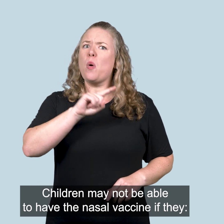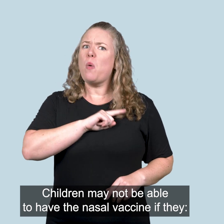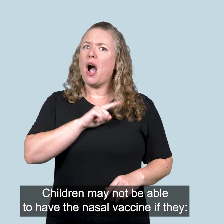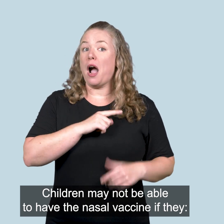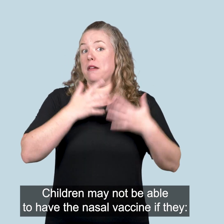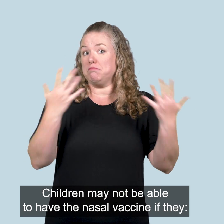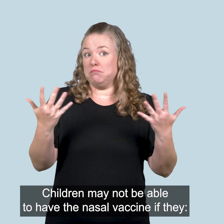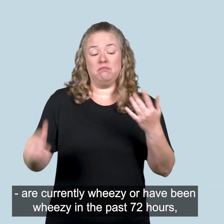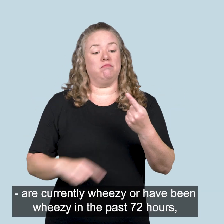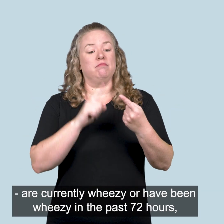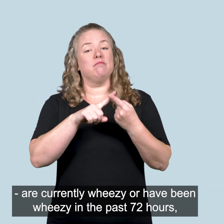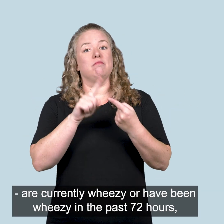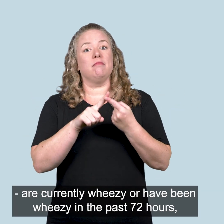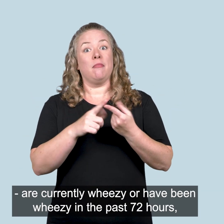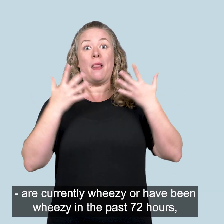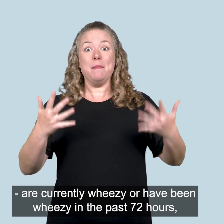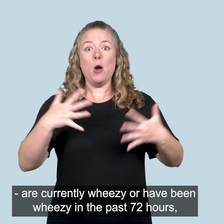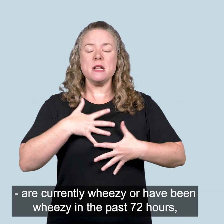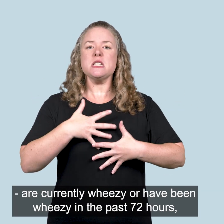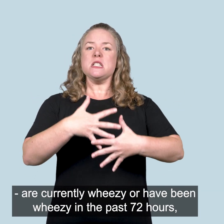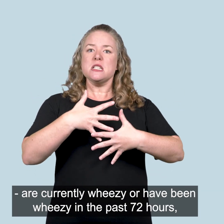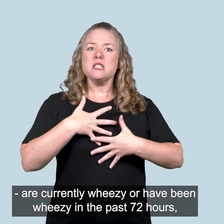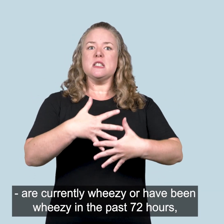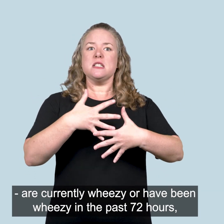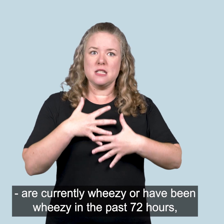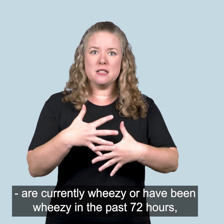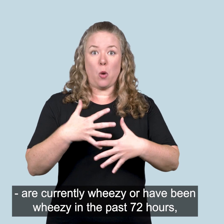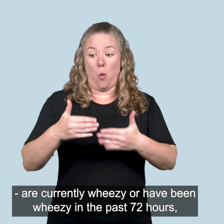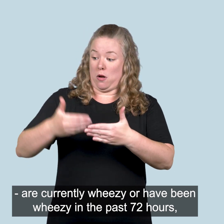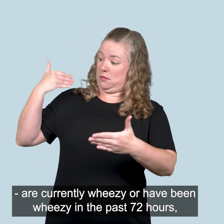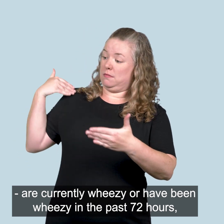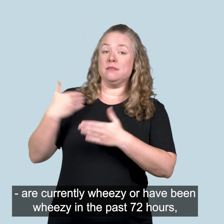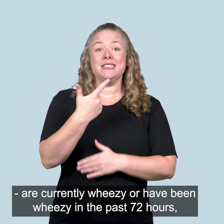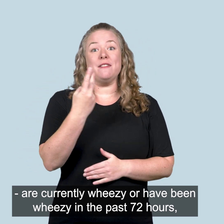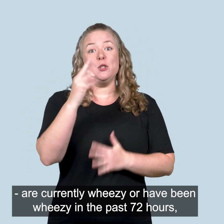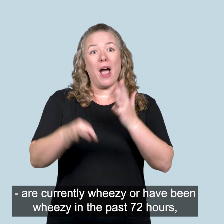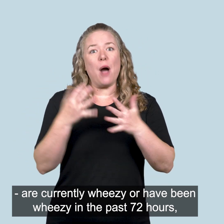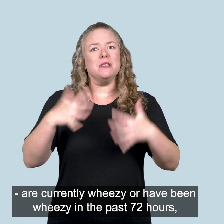nasal vaccine if they are currently wheezy or have been wheezy in the past 72 hours.